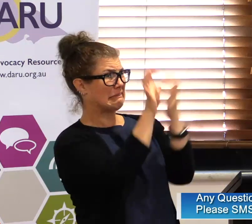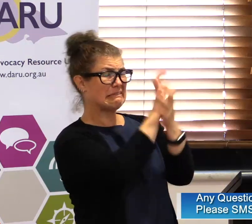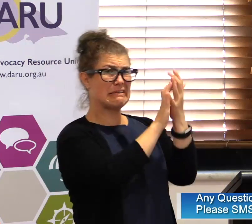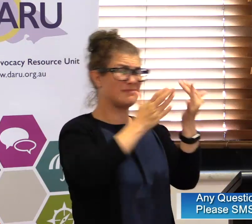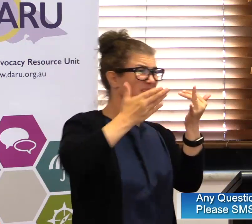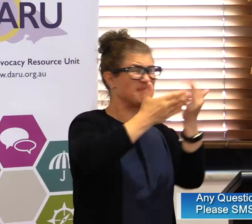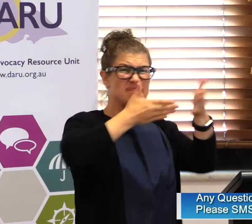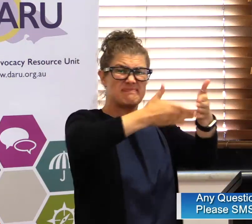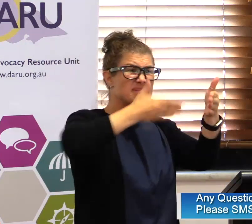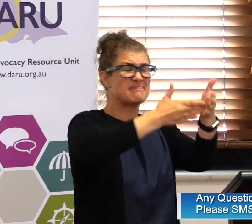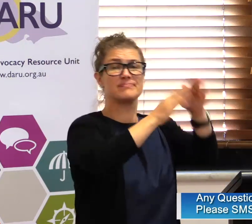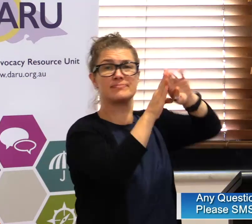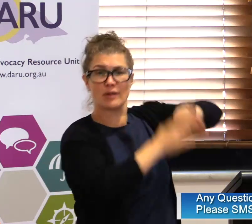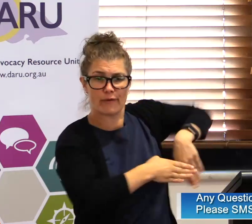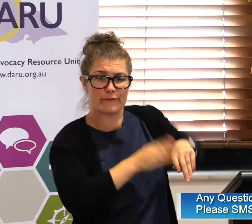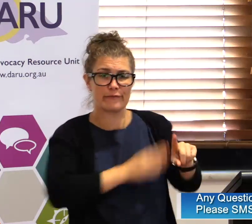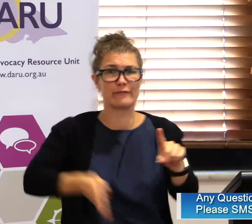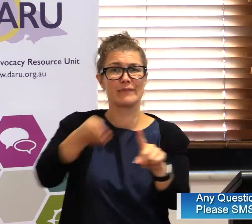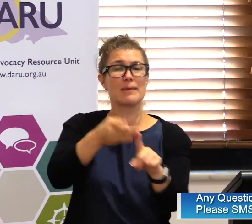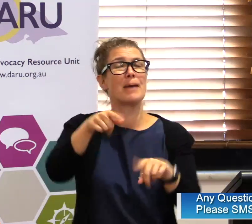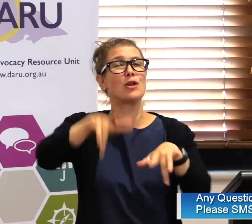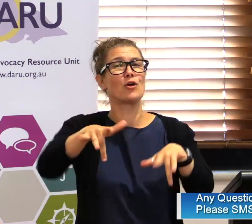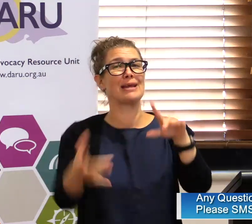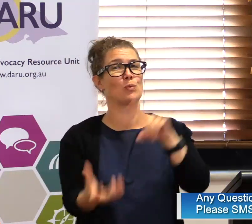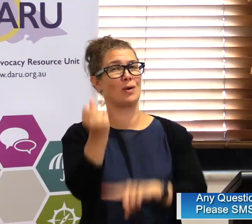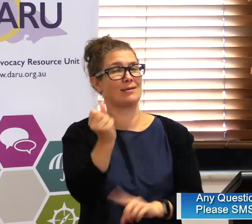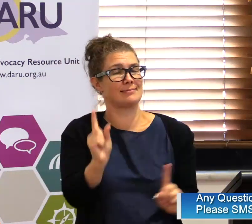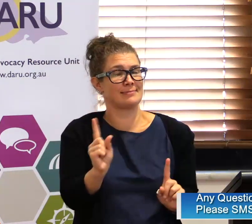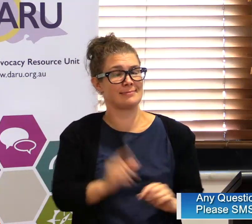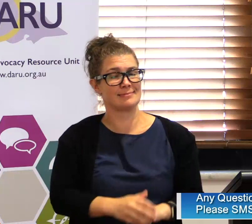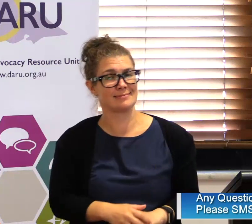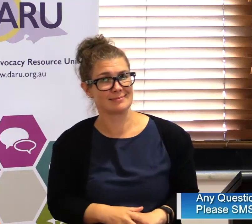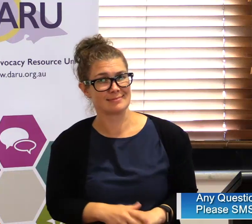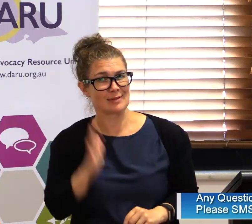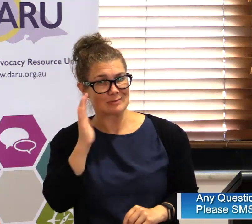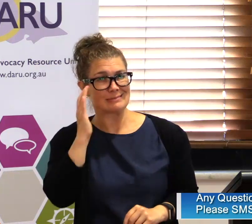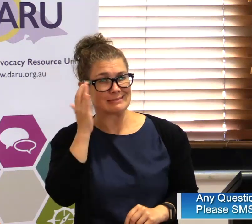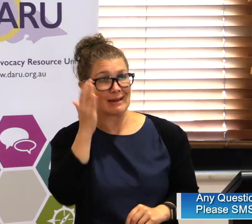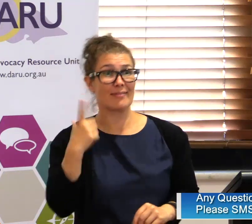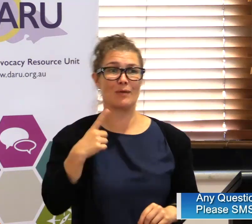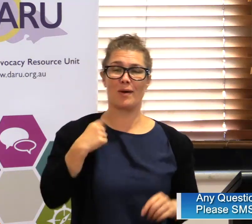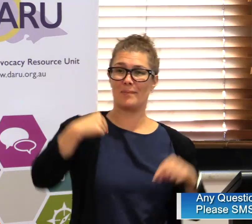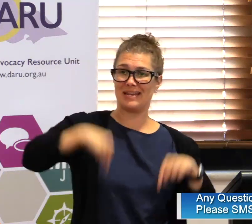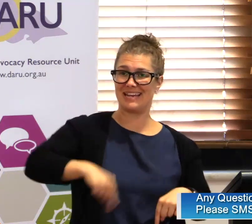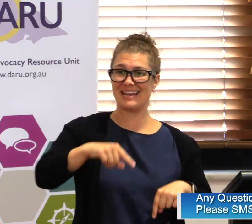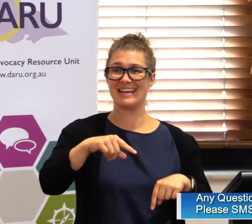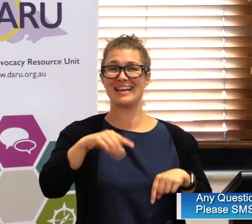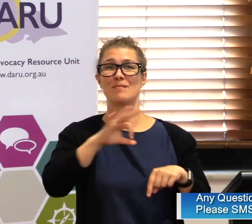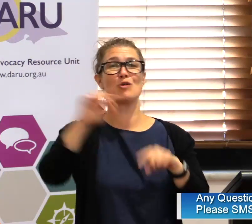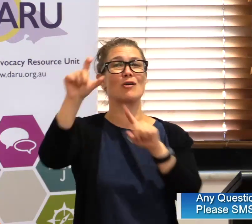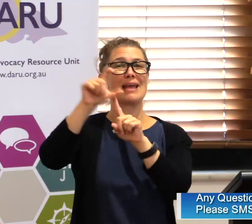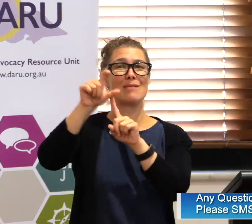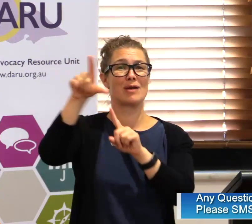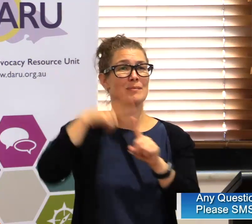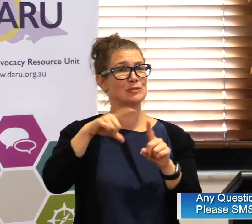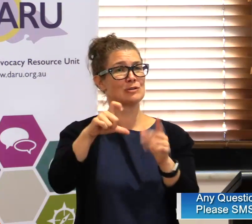won that battle. And that's why I'm here and not in Canberra today for Close the Gap, because I